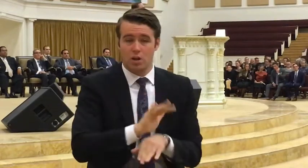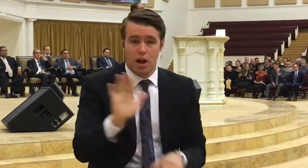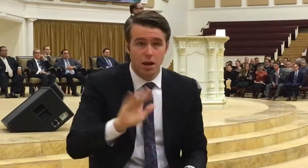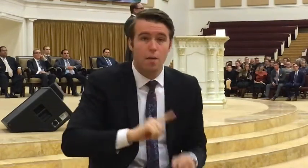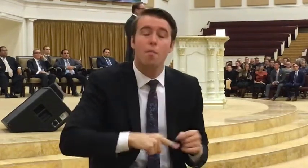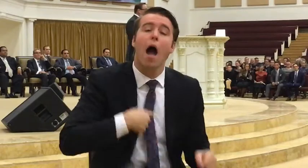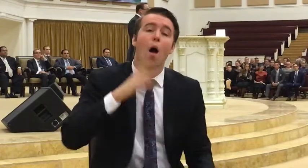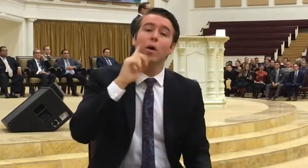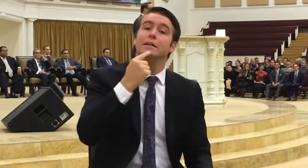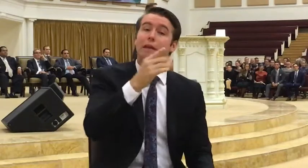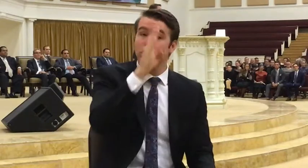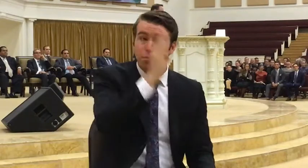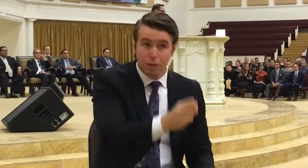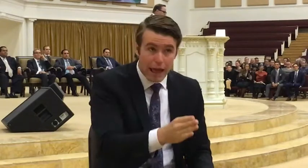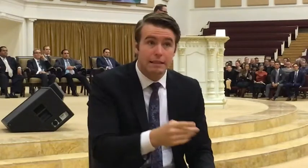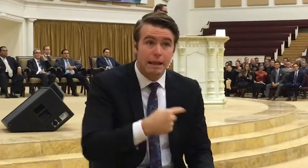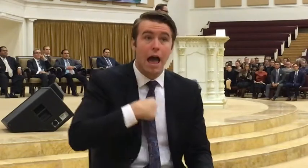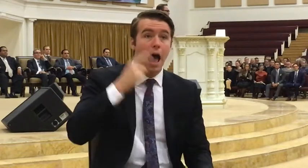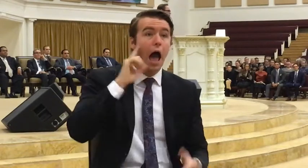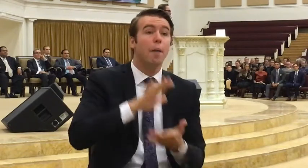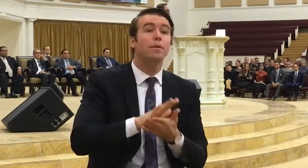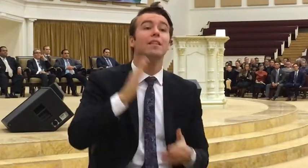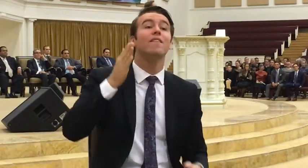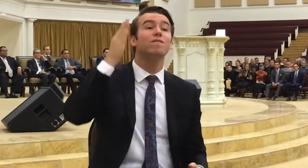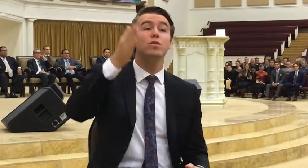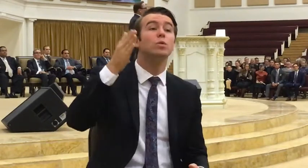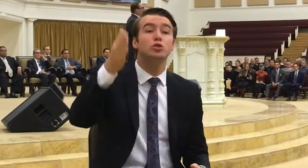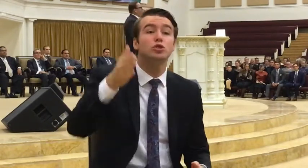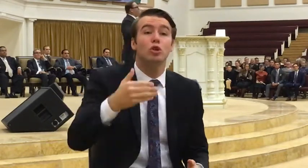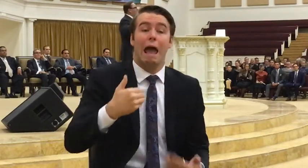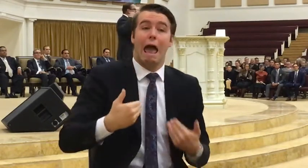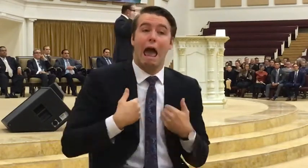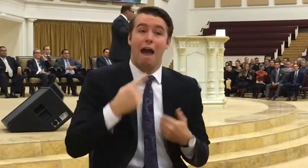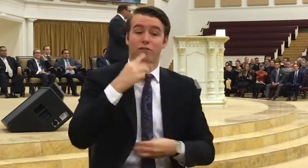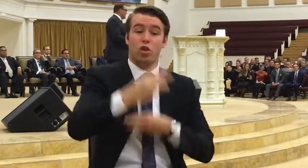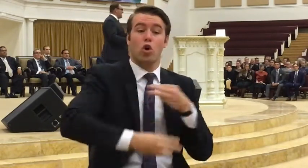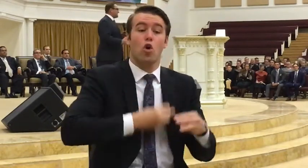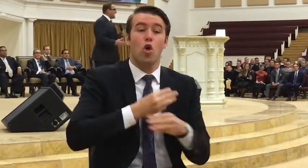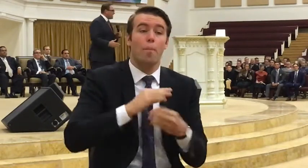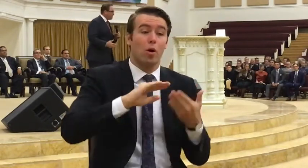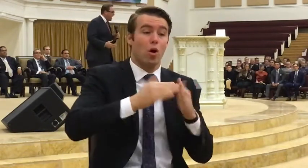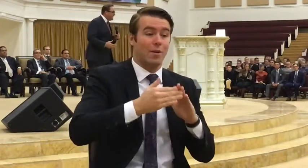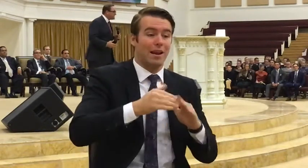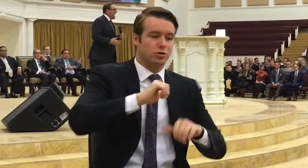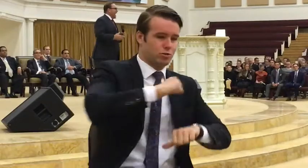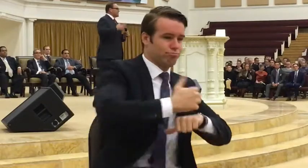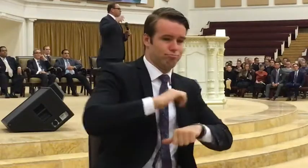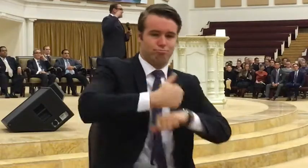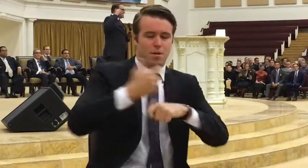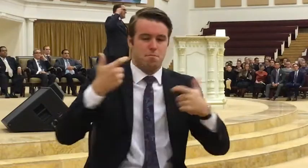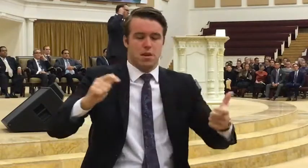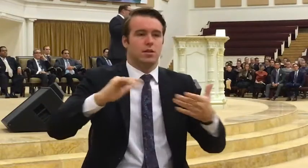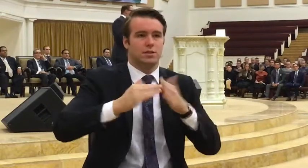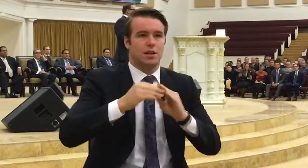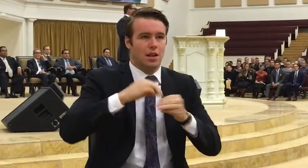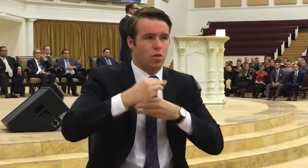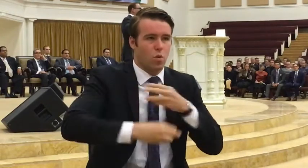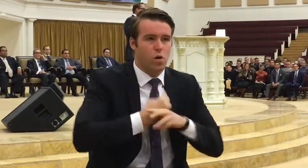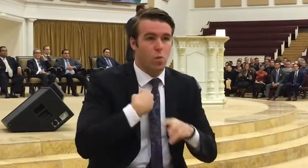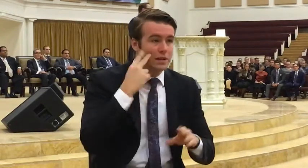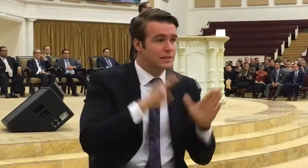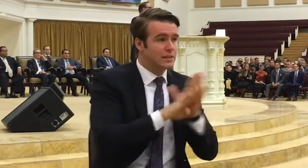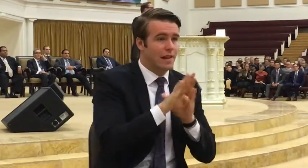would tell you plainly what I believe the future is holding with the global urbanization that is taking place. As we see the